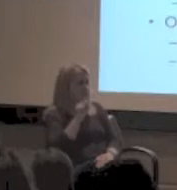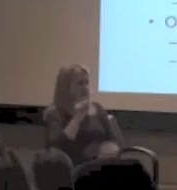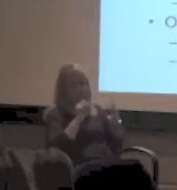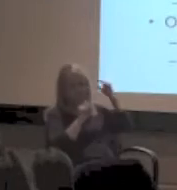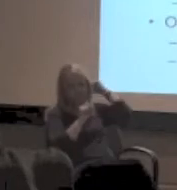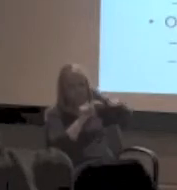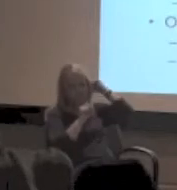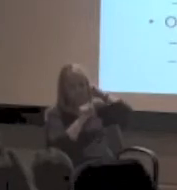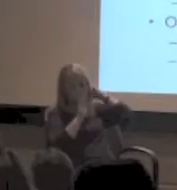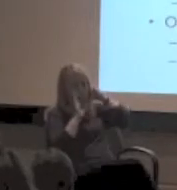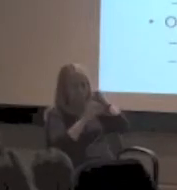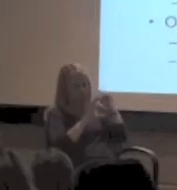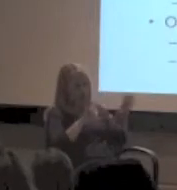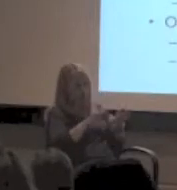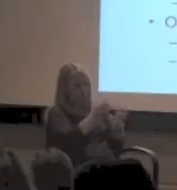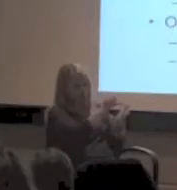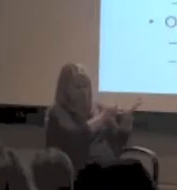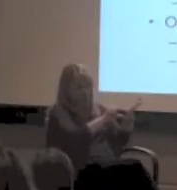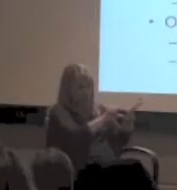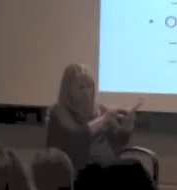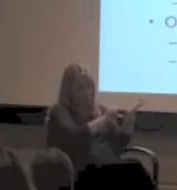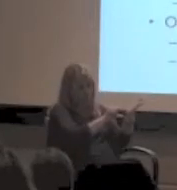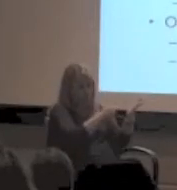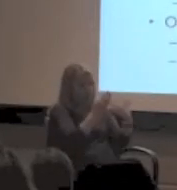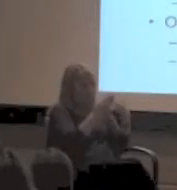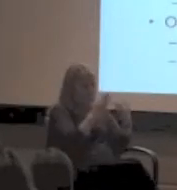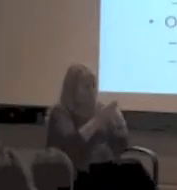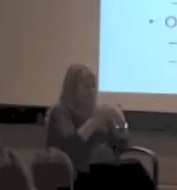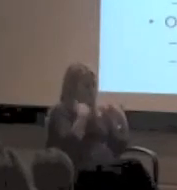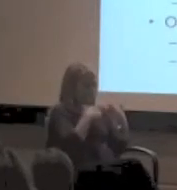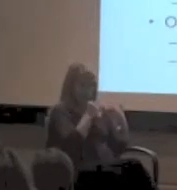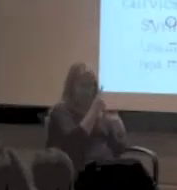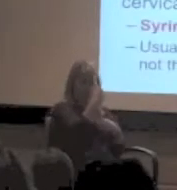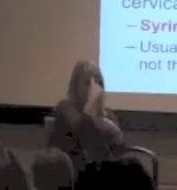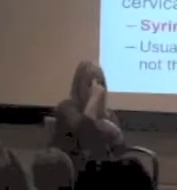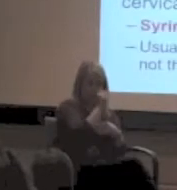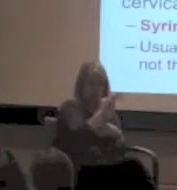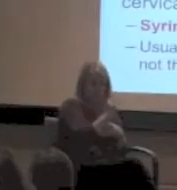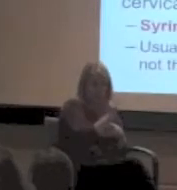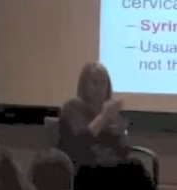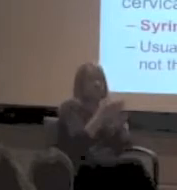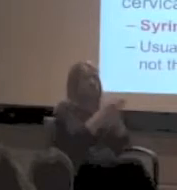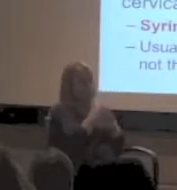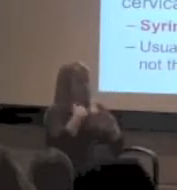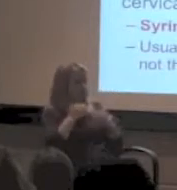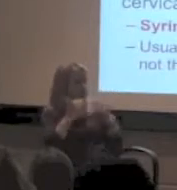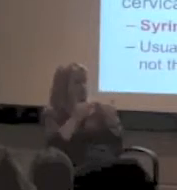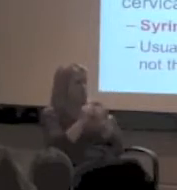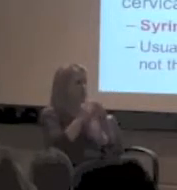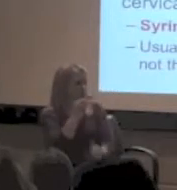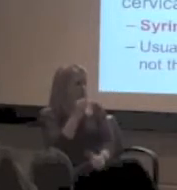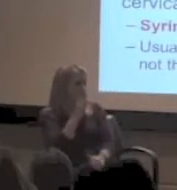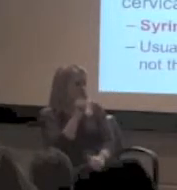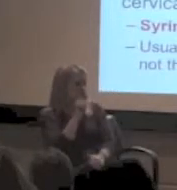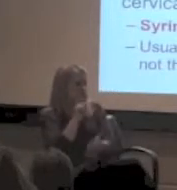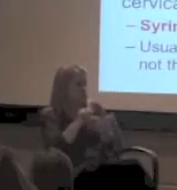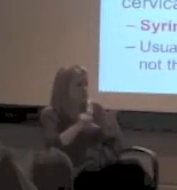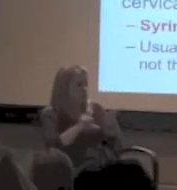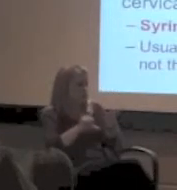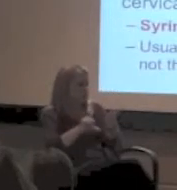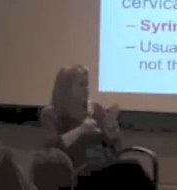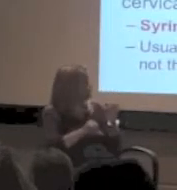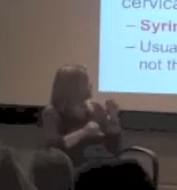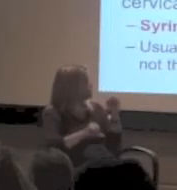will do a shunt operation, even though we don't think it's the shunt, before we do the Chiari II operation. So what about other